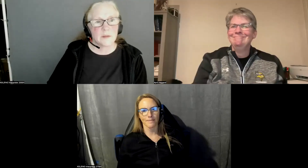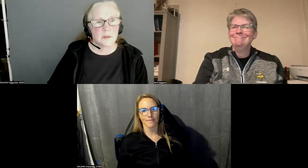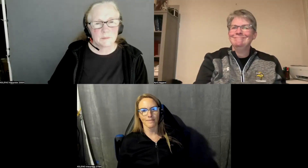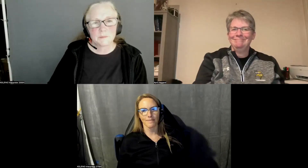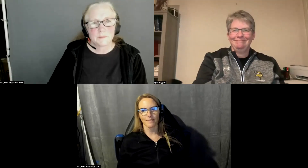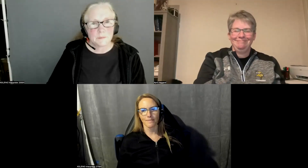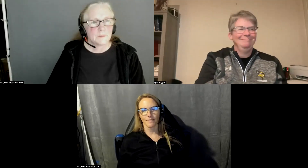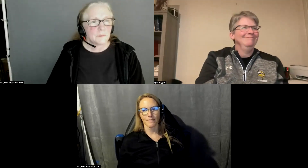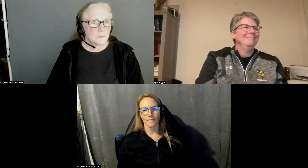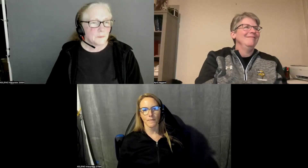announces.